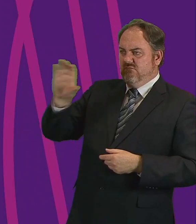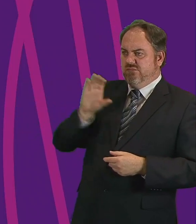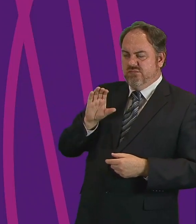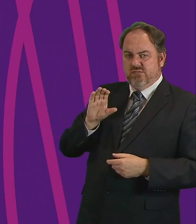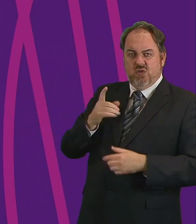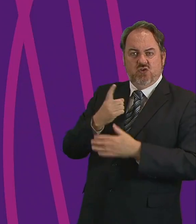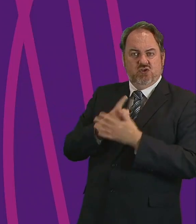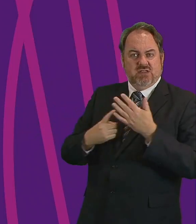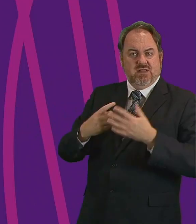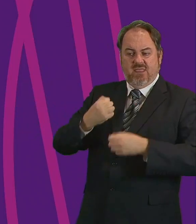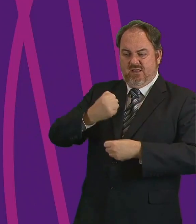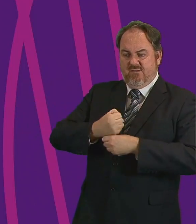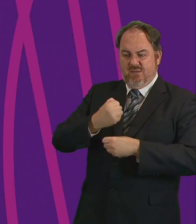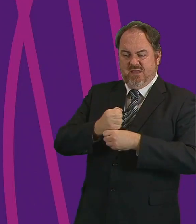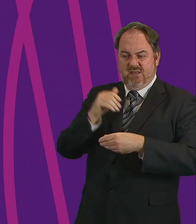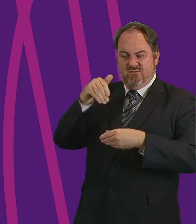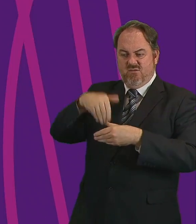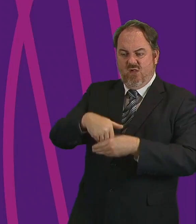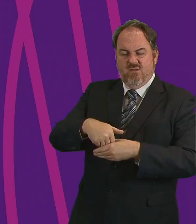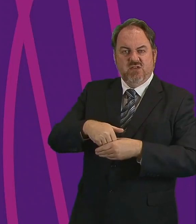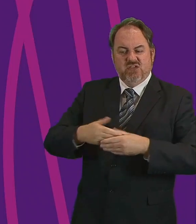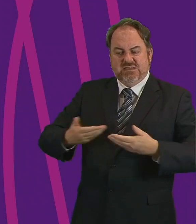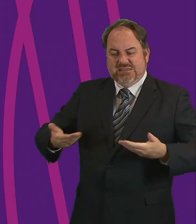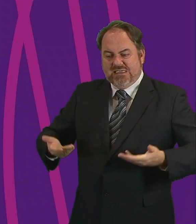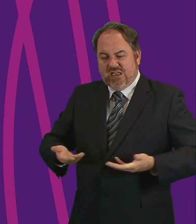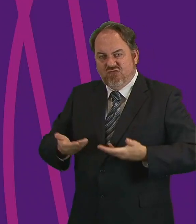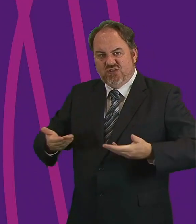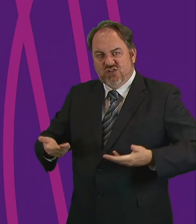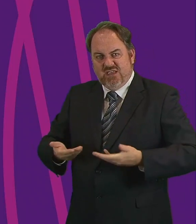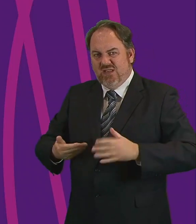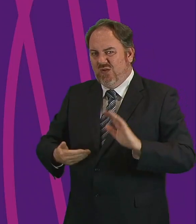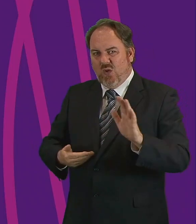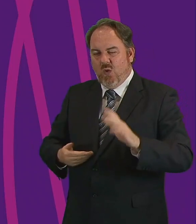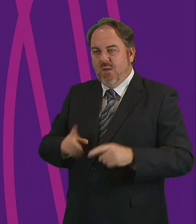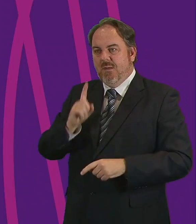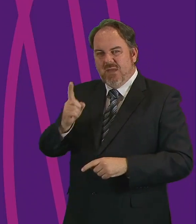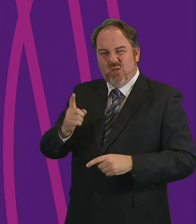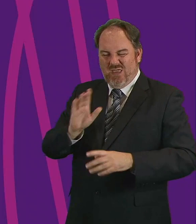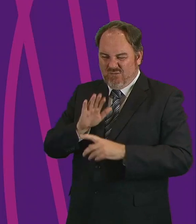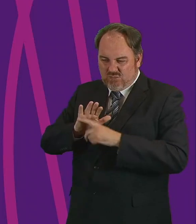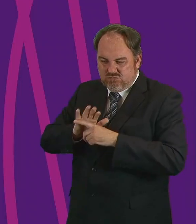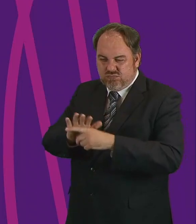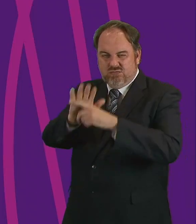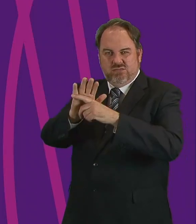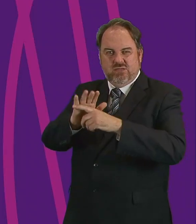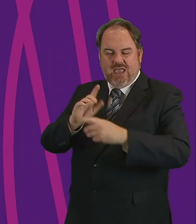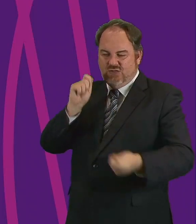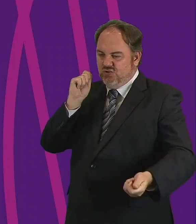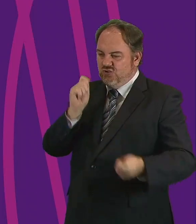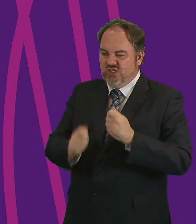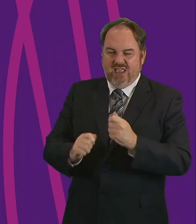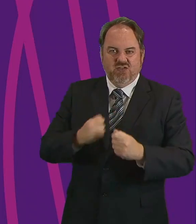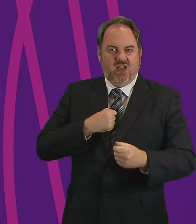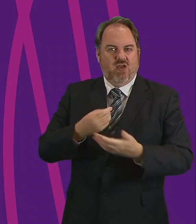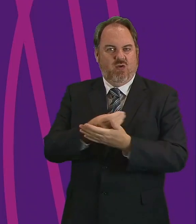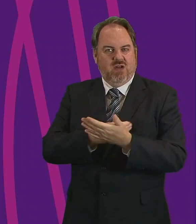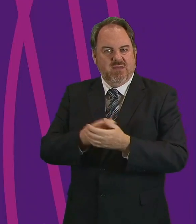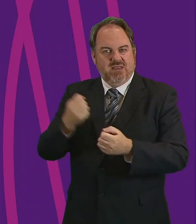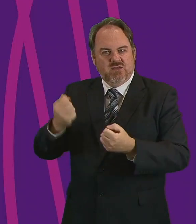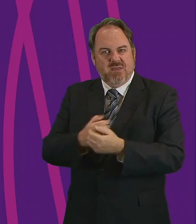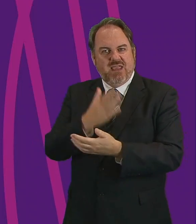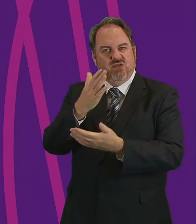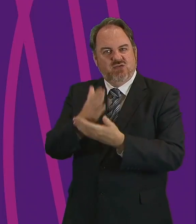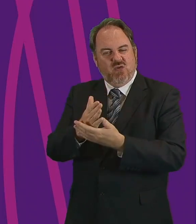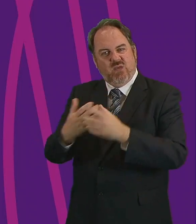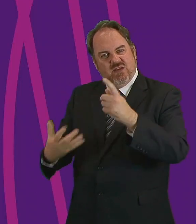in stimulating but in steering recovery, not just in rebooting the economy but redesigning it to ensure that we